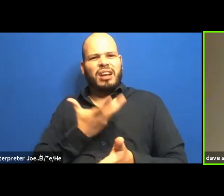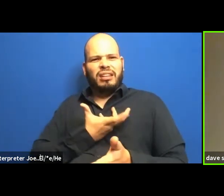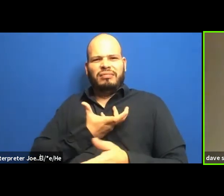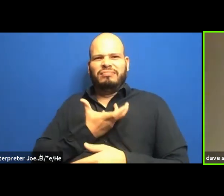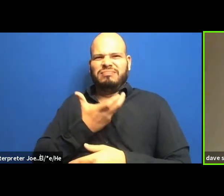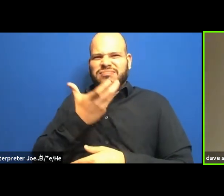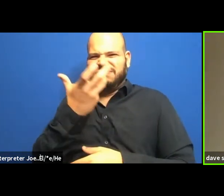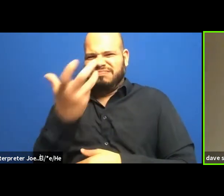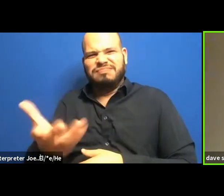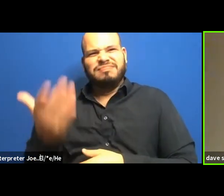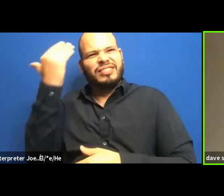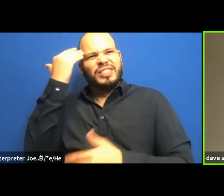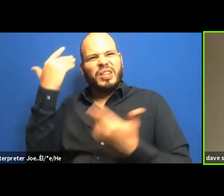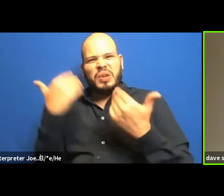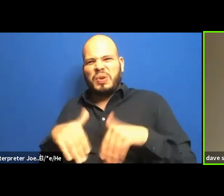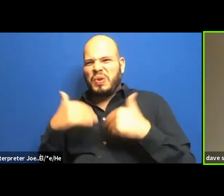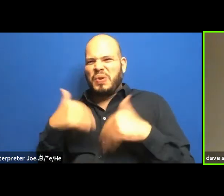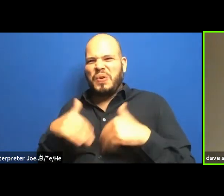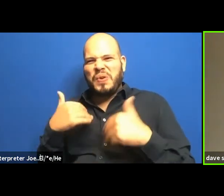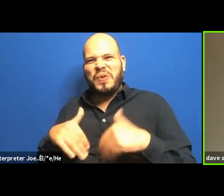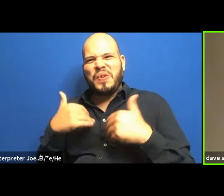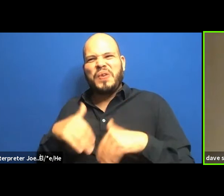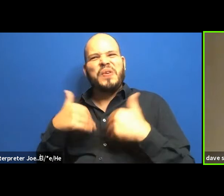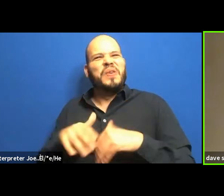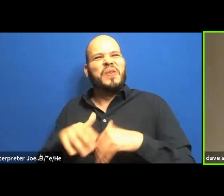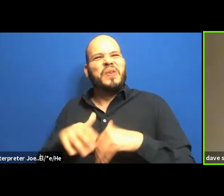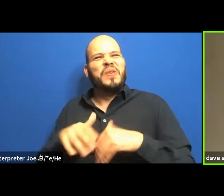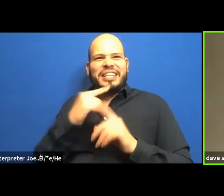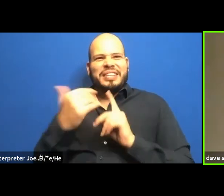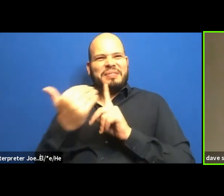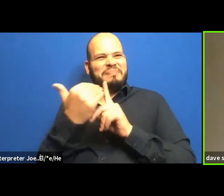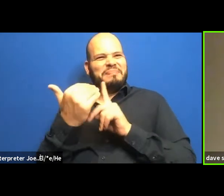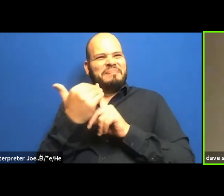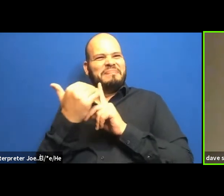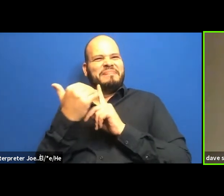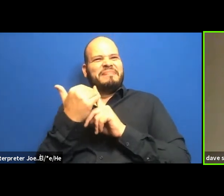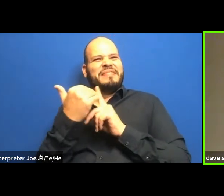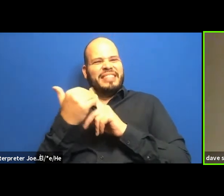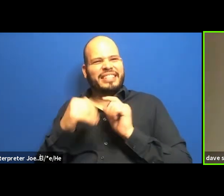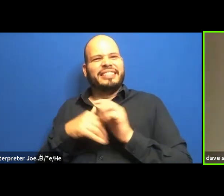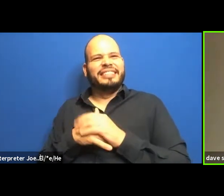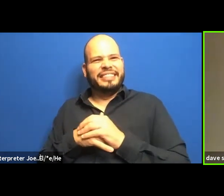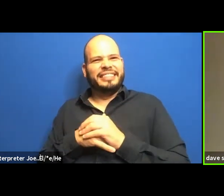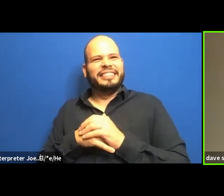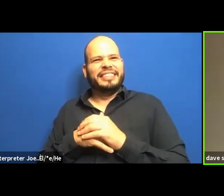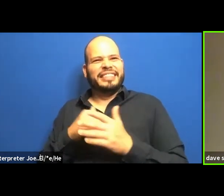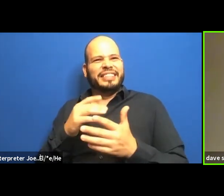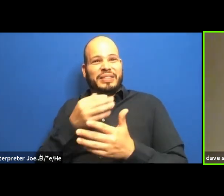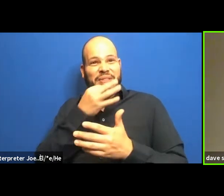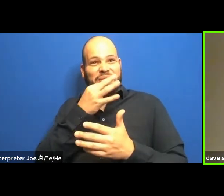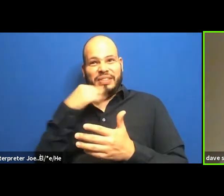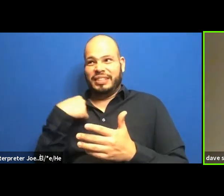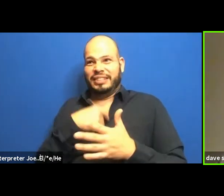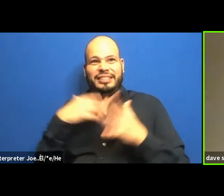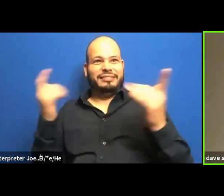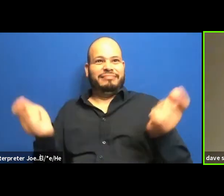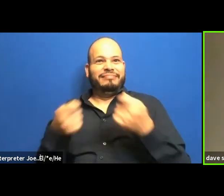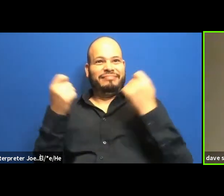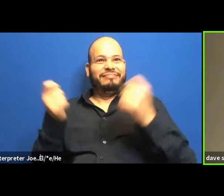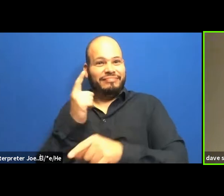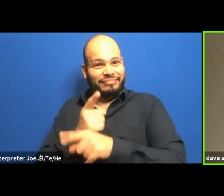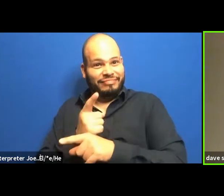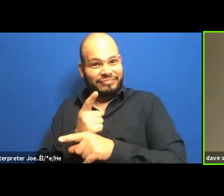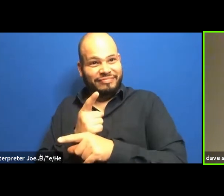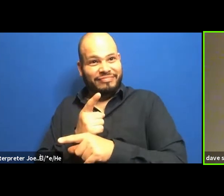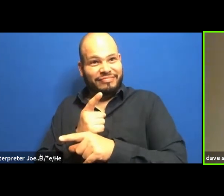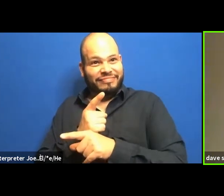have to believe that. So thank you all again for sharing your words. It's a way to respond and to remind